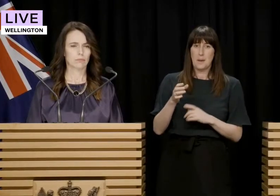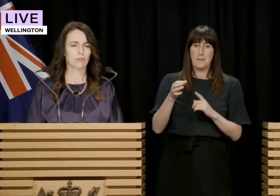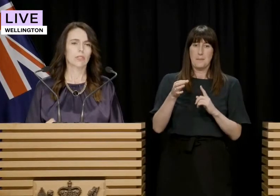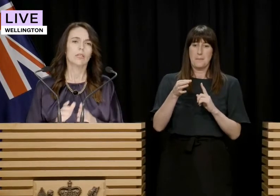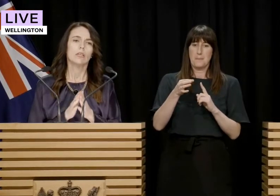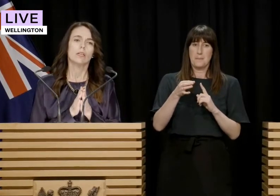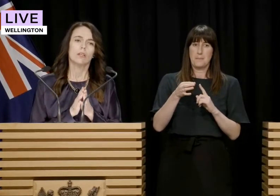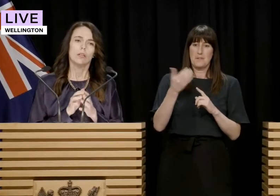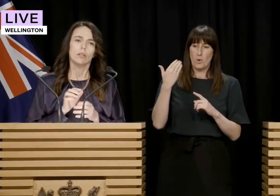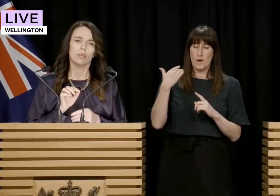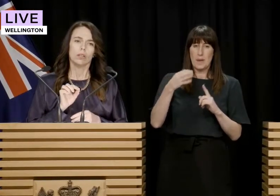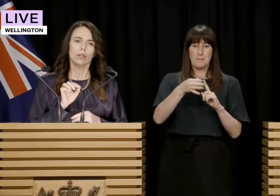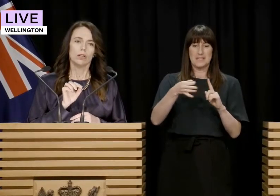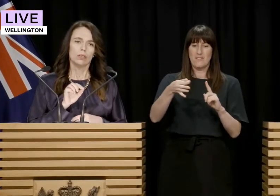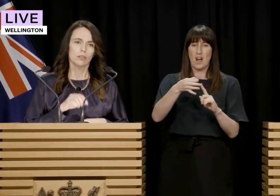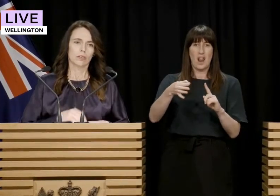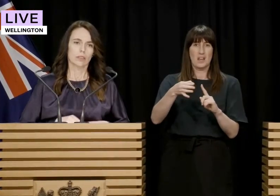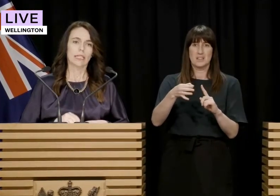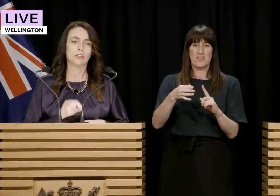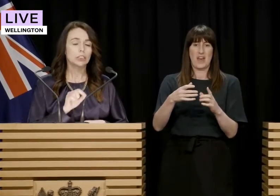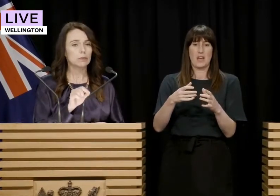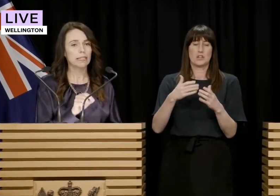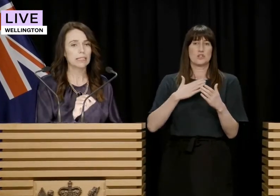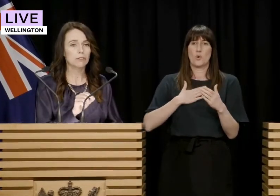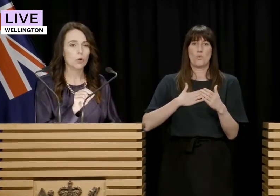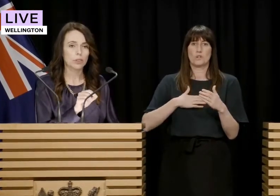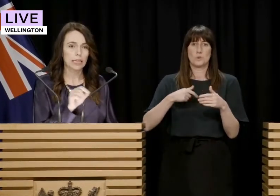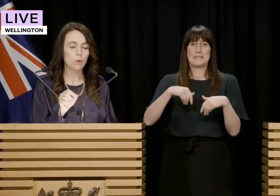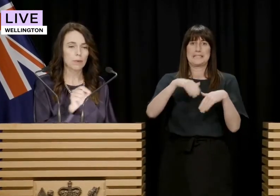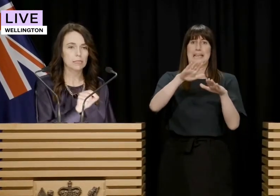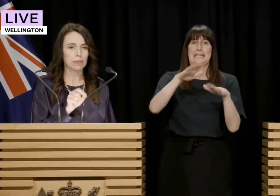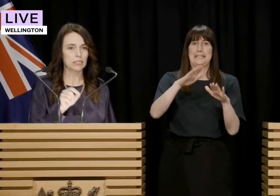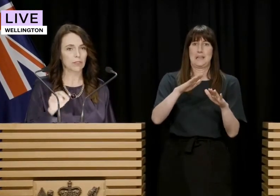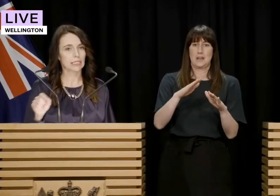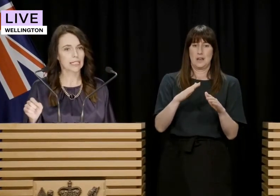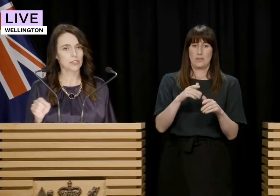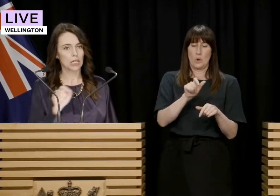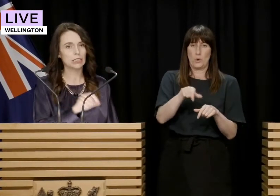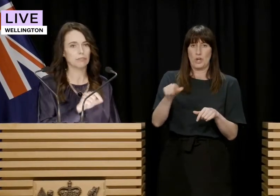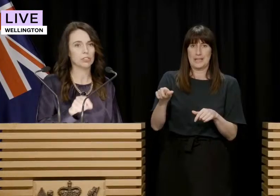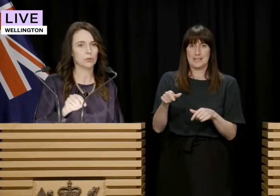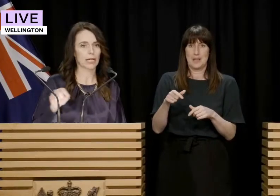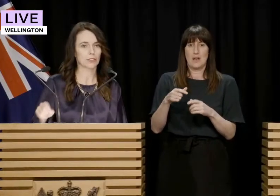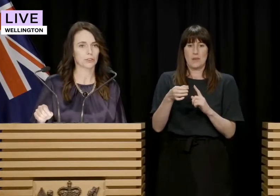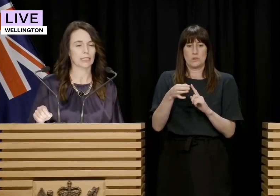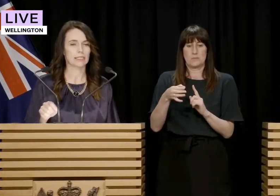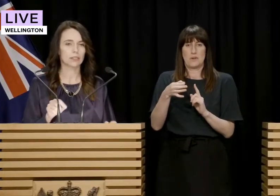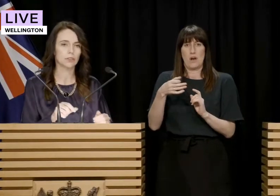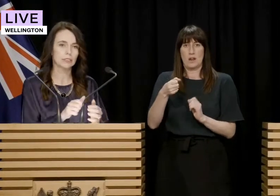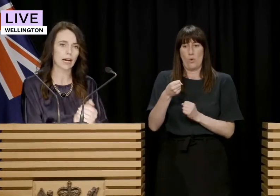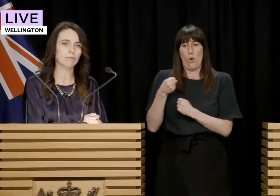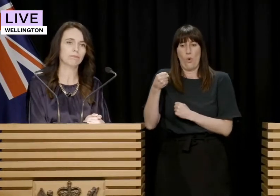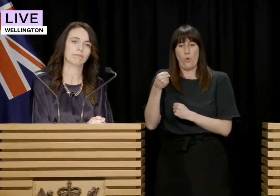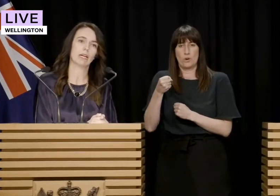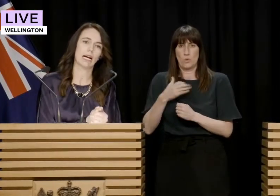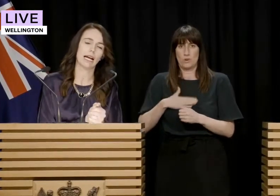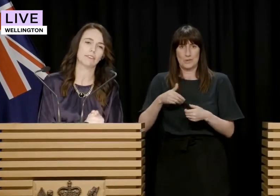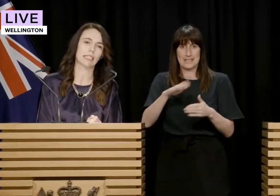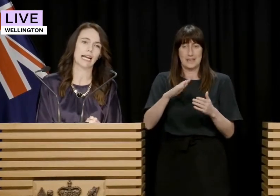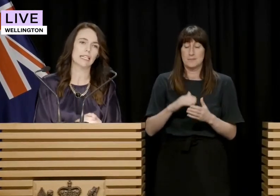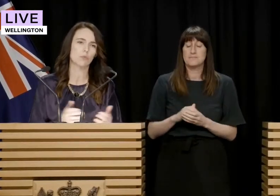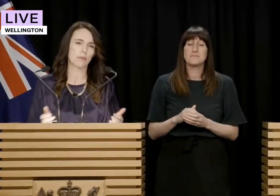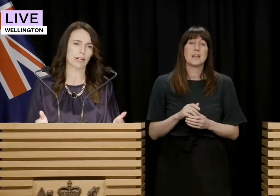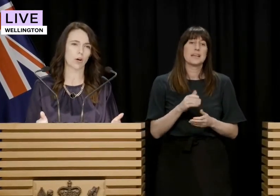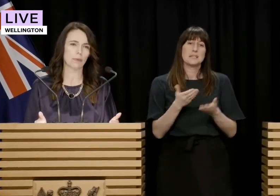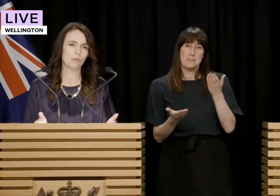any workers to give, they wanted to retain their workers. What's changed? Yeah, just to be clear, of course, that will be specific to each individual country. So some have